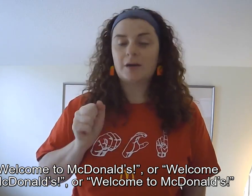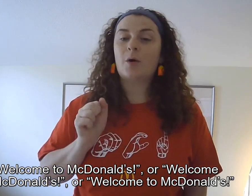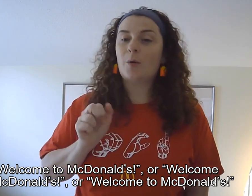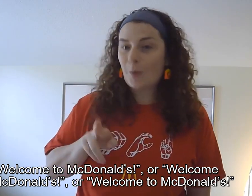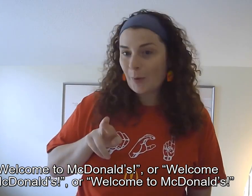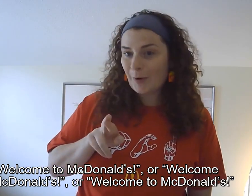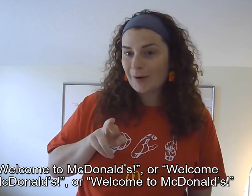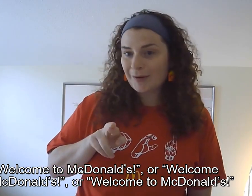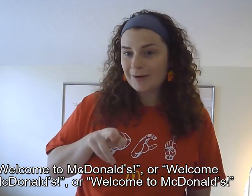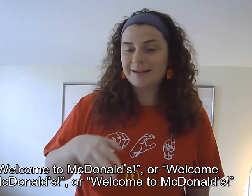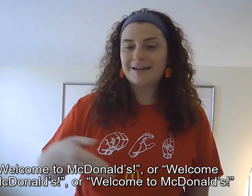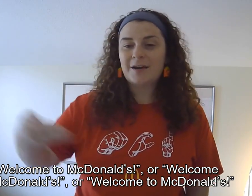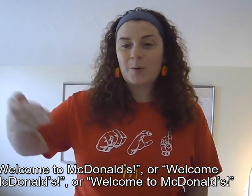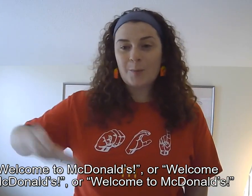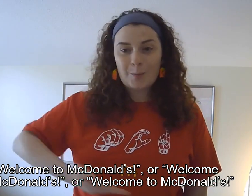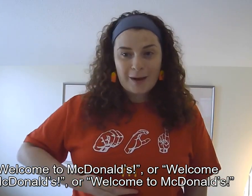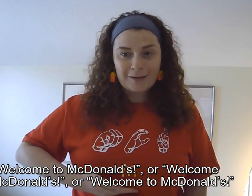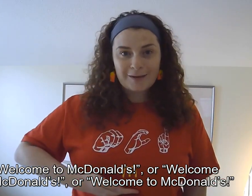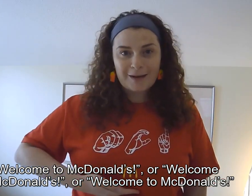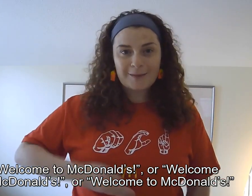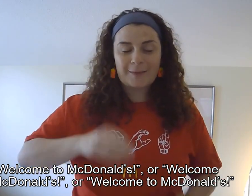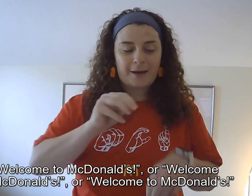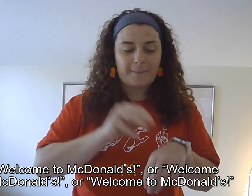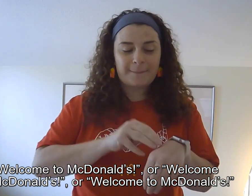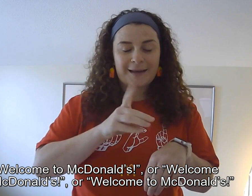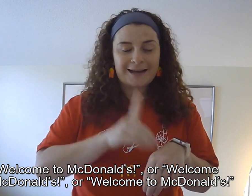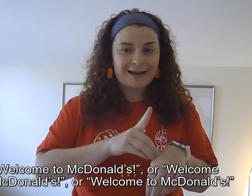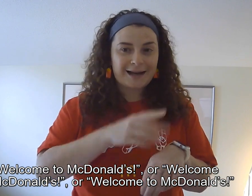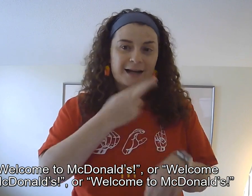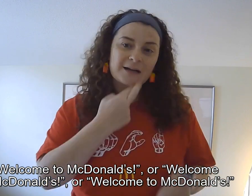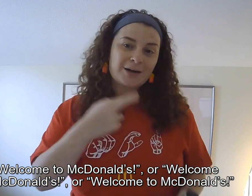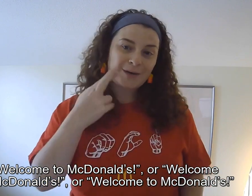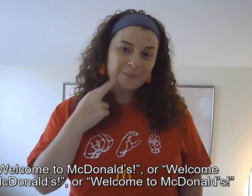Or, welcome to McDonald's restaurant.